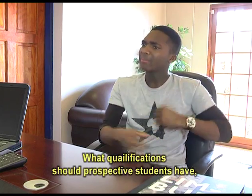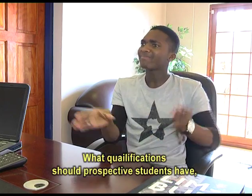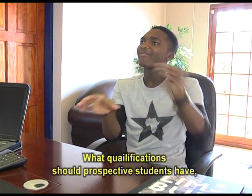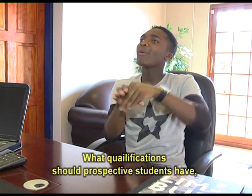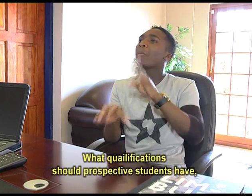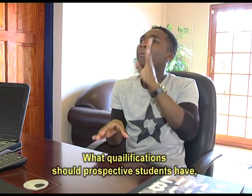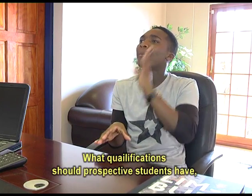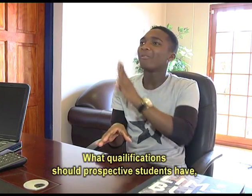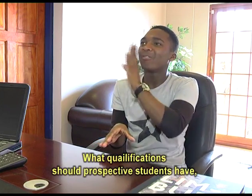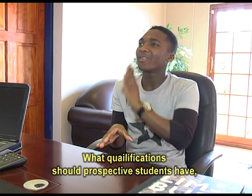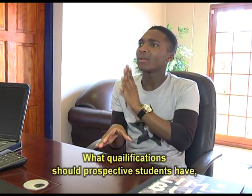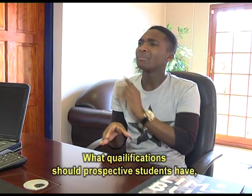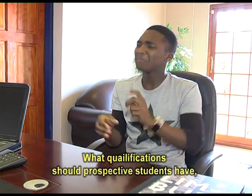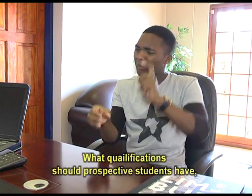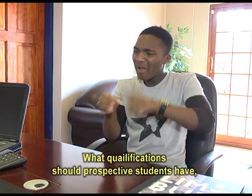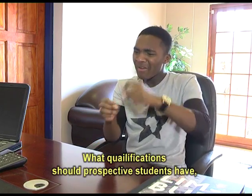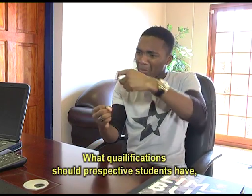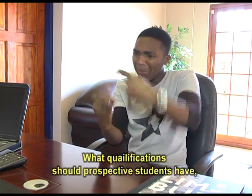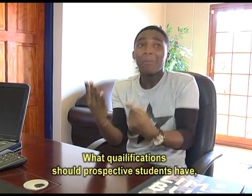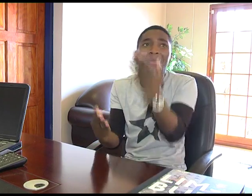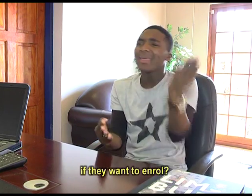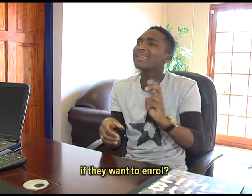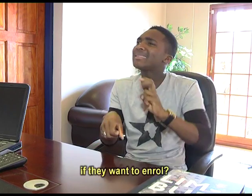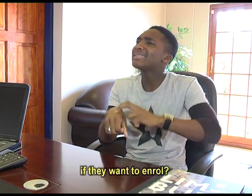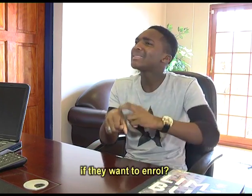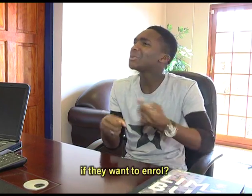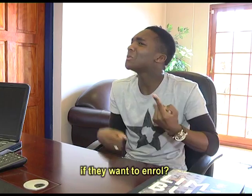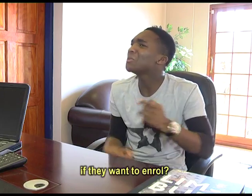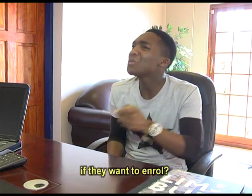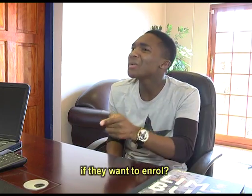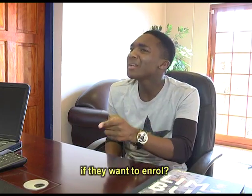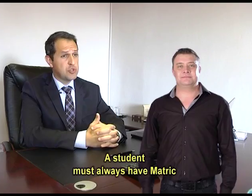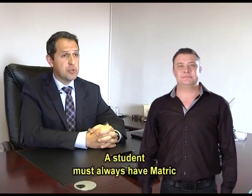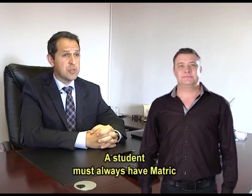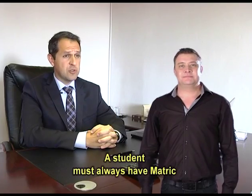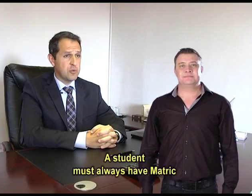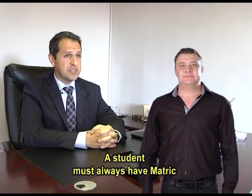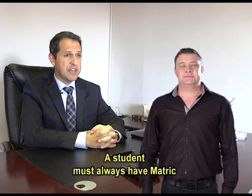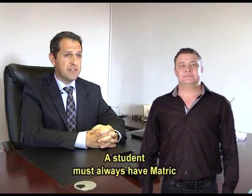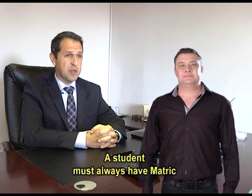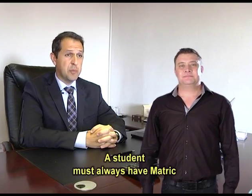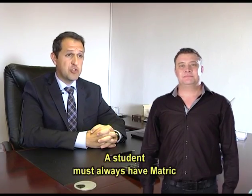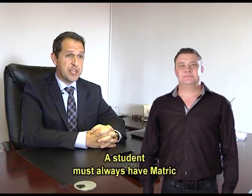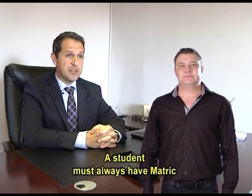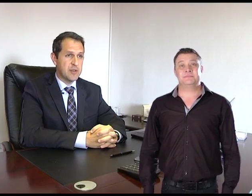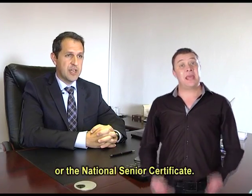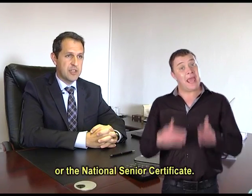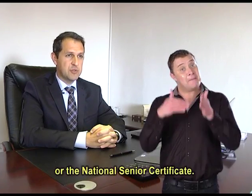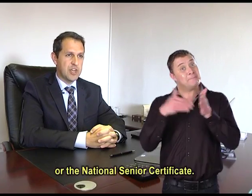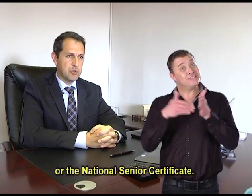What qualifications should prospective students have if they want to enroll? A student must always have matric to start with